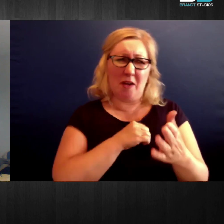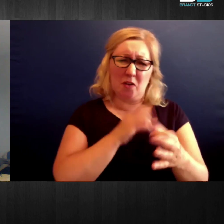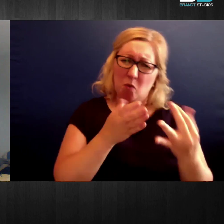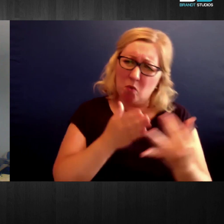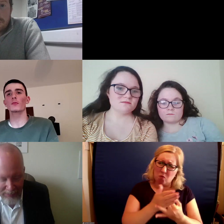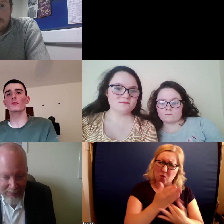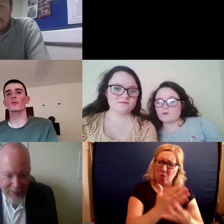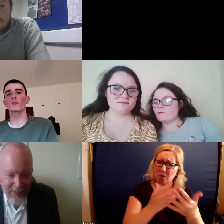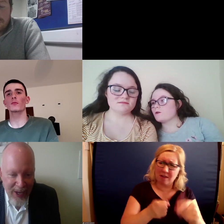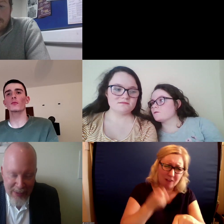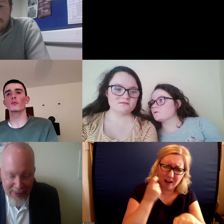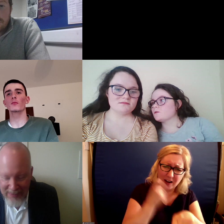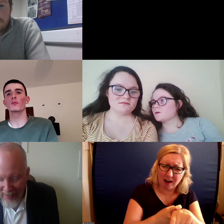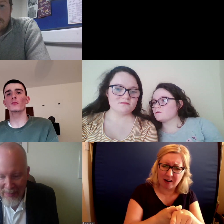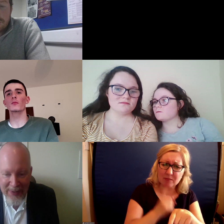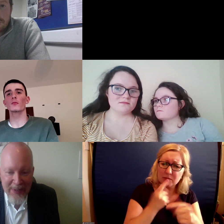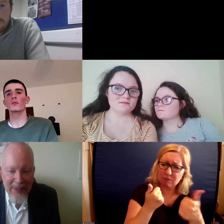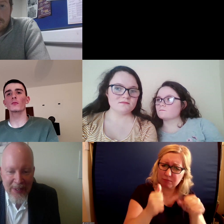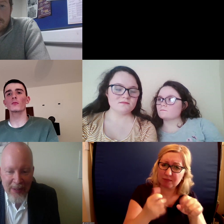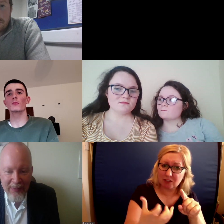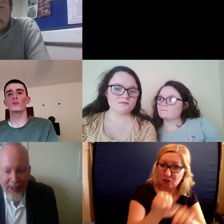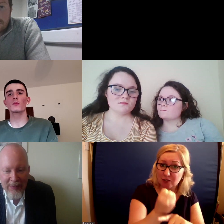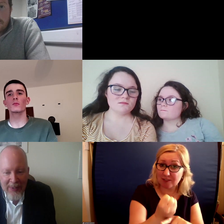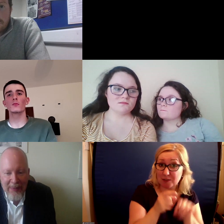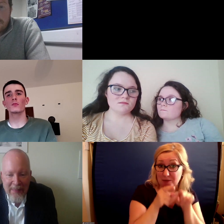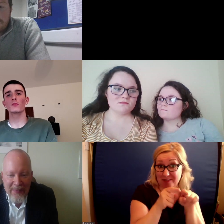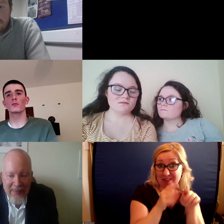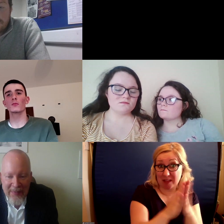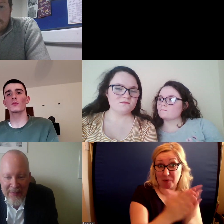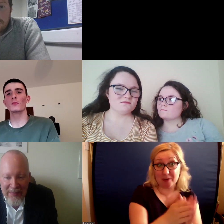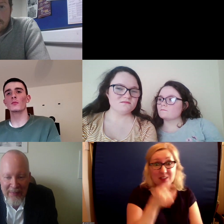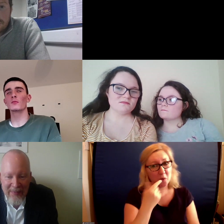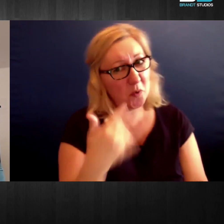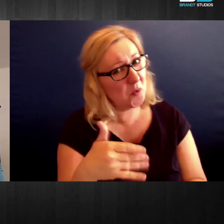That's very cool. Phenomenal book. Denon, tell me.